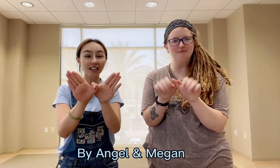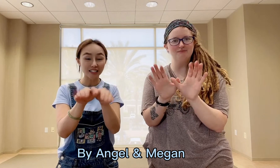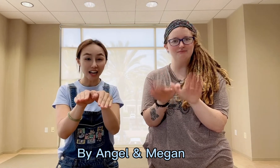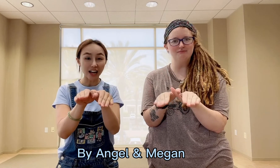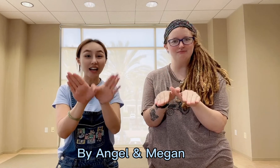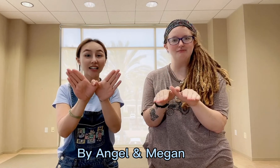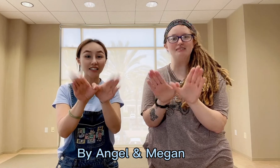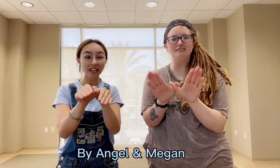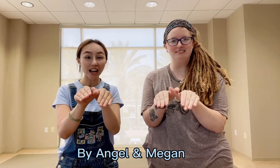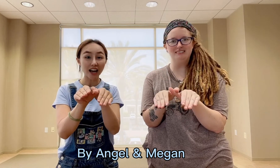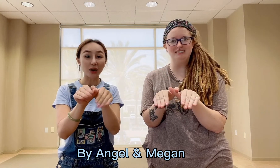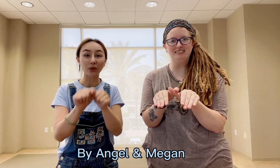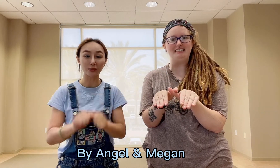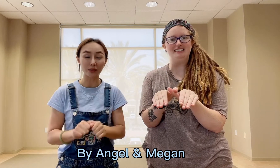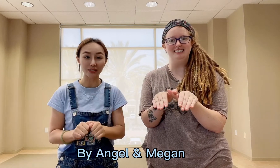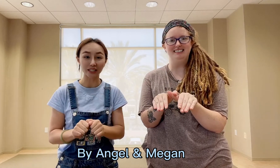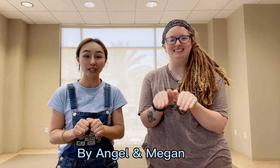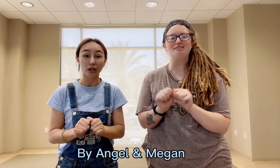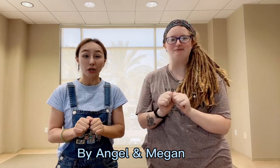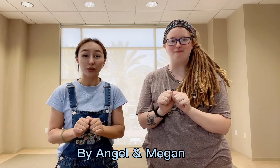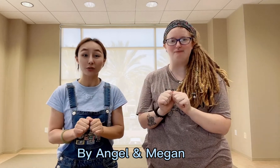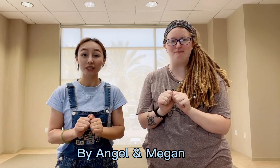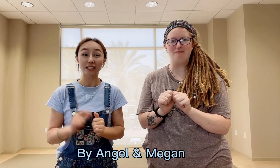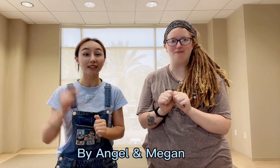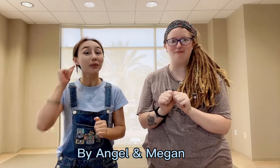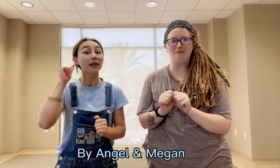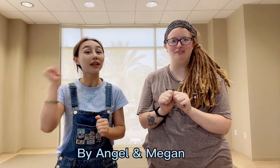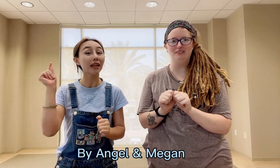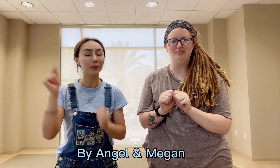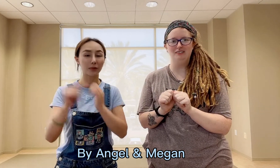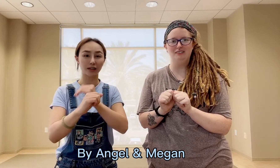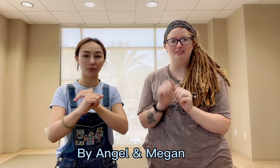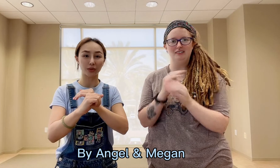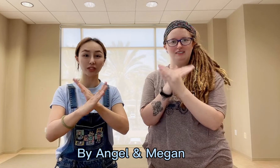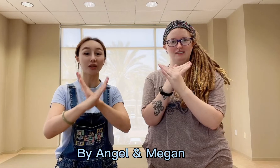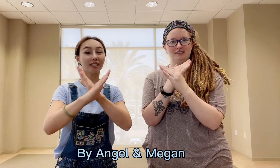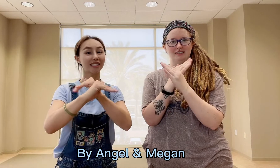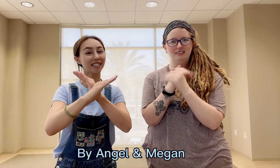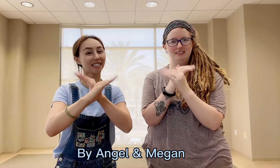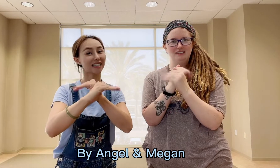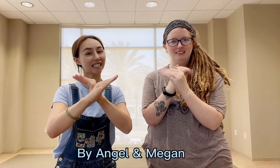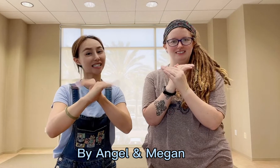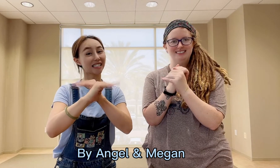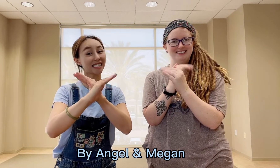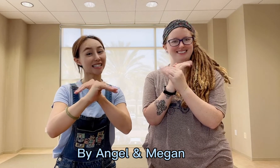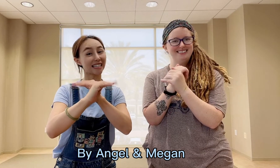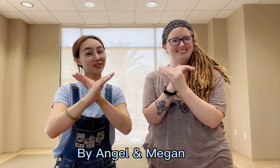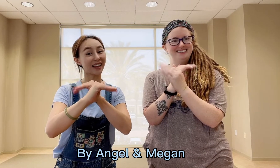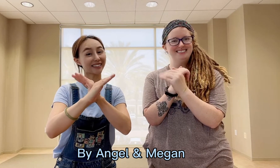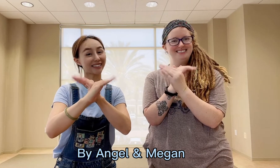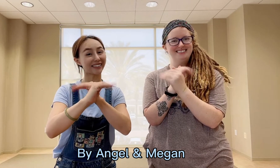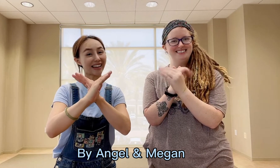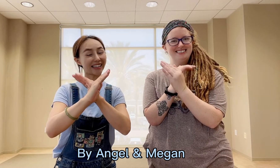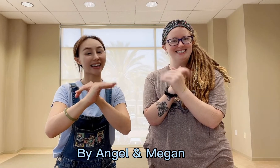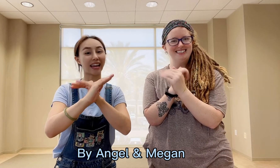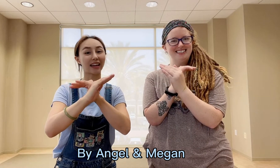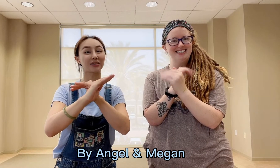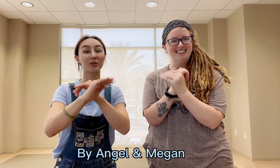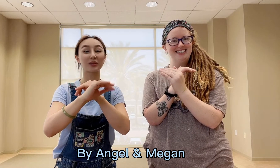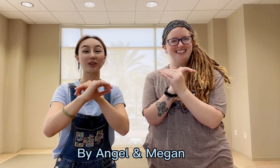ta, ta with music. If we see the ladybug, we do titi, titi. It's faster, right? And when we go